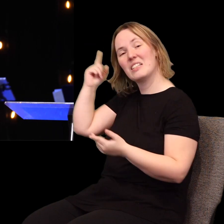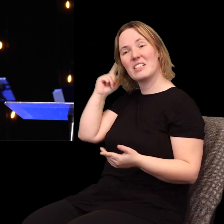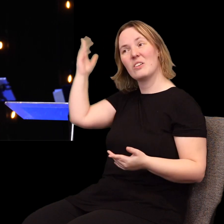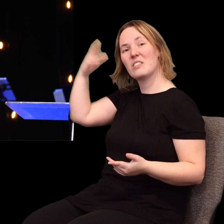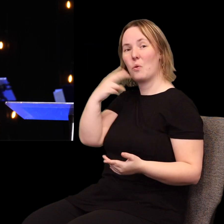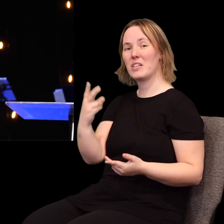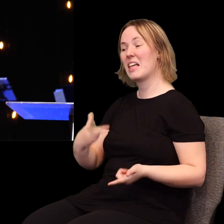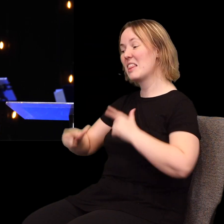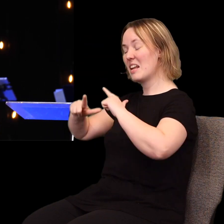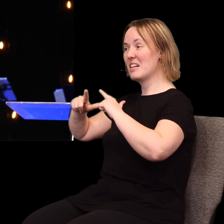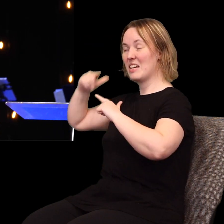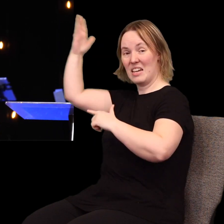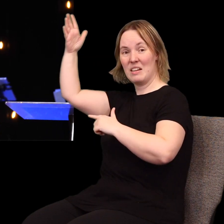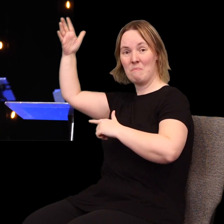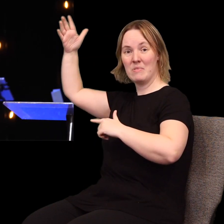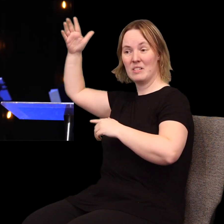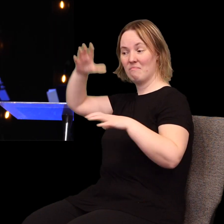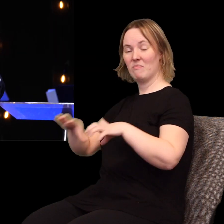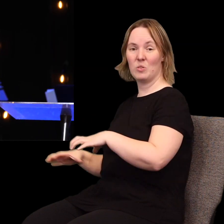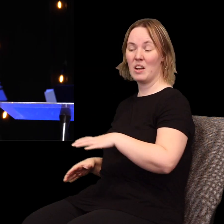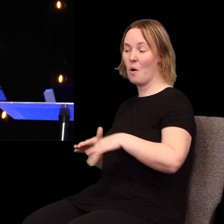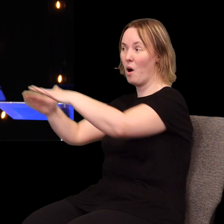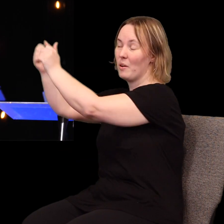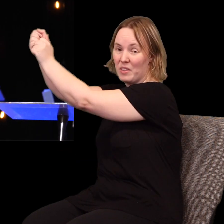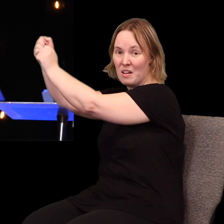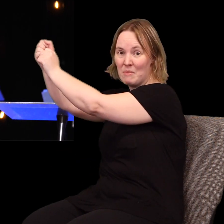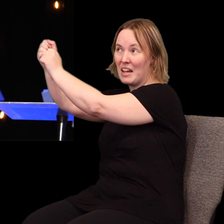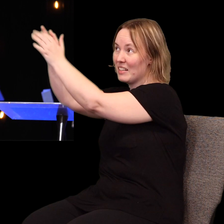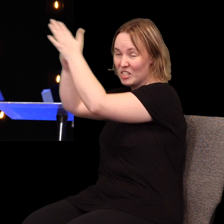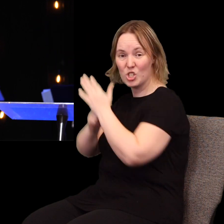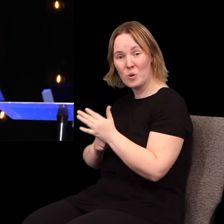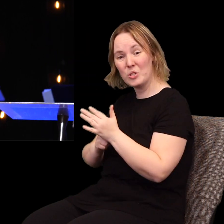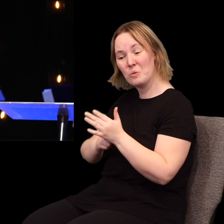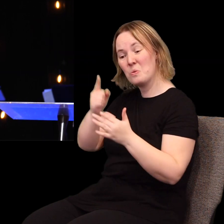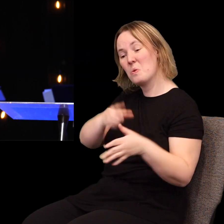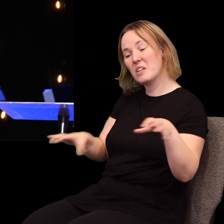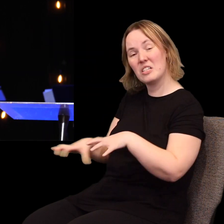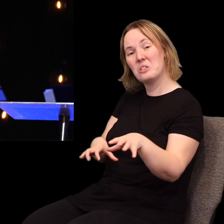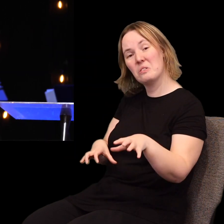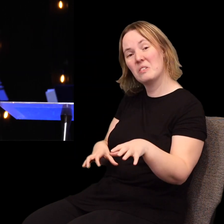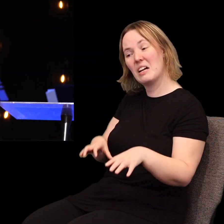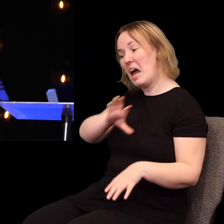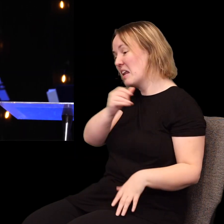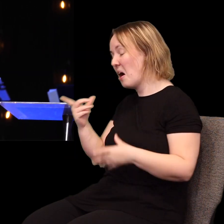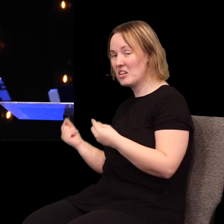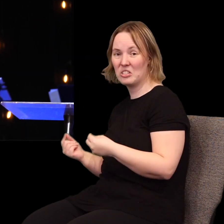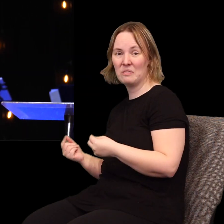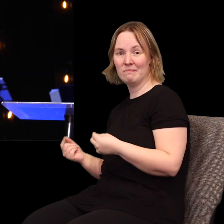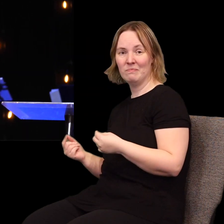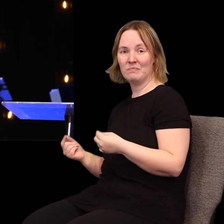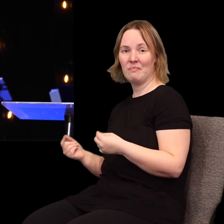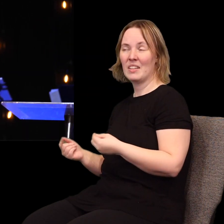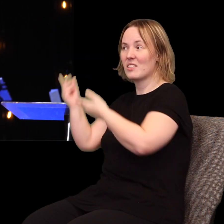is letting me do it and you walking with me as I show you what to do and what not to do so that you don't get in my way.